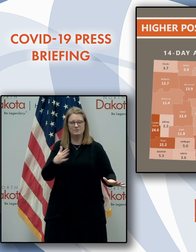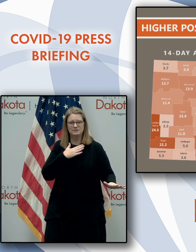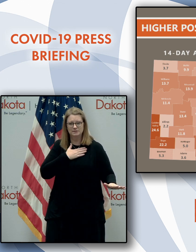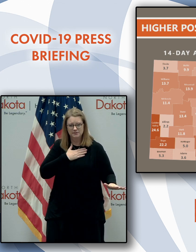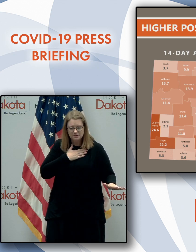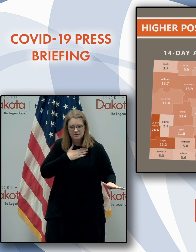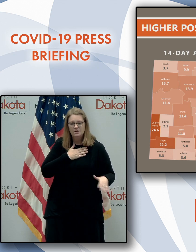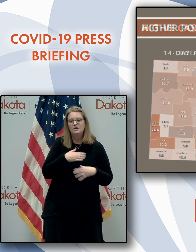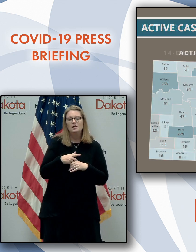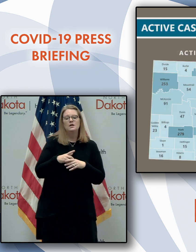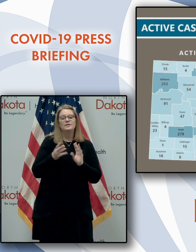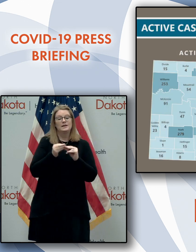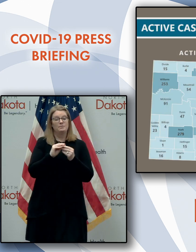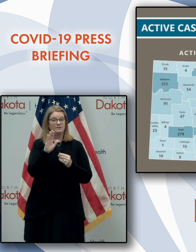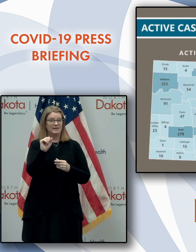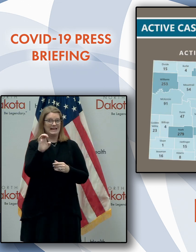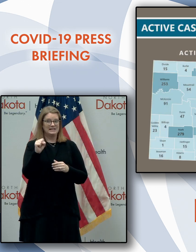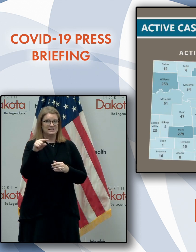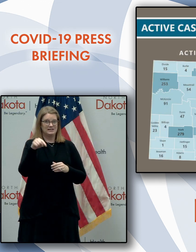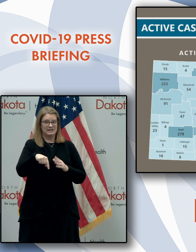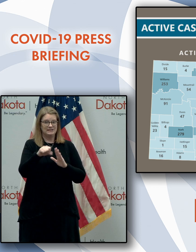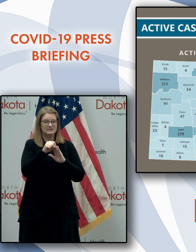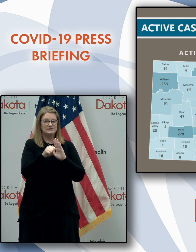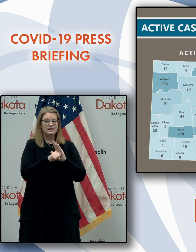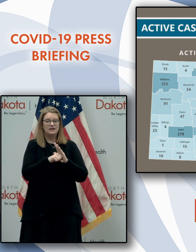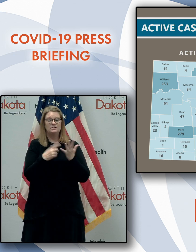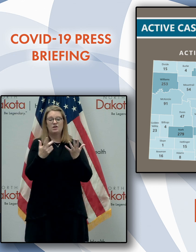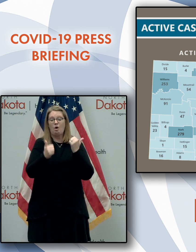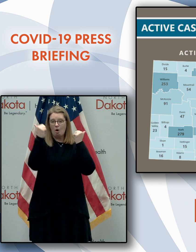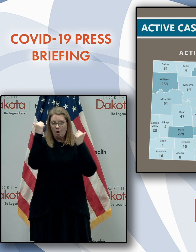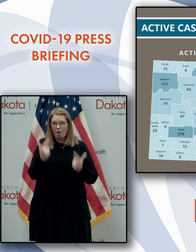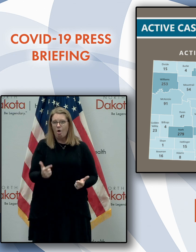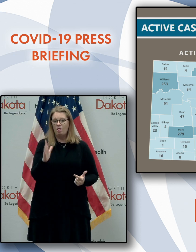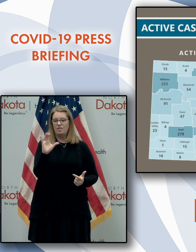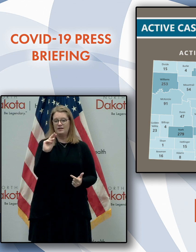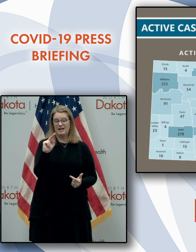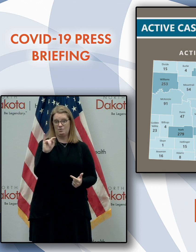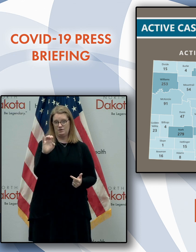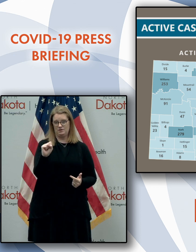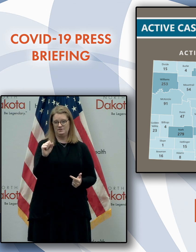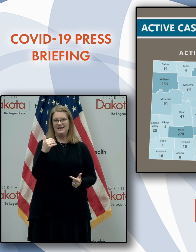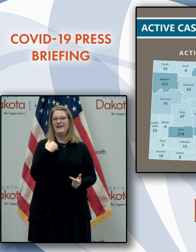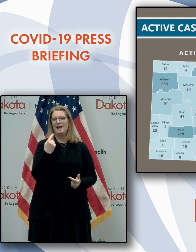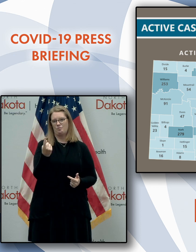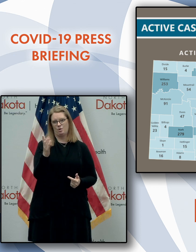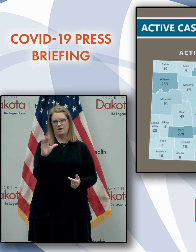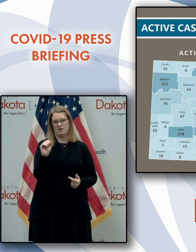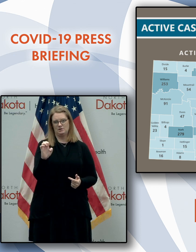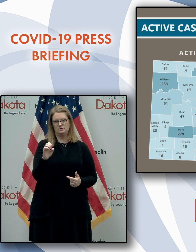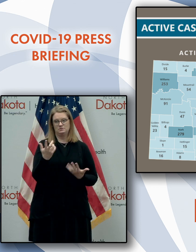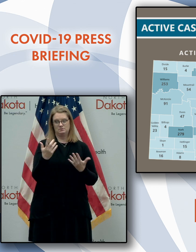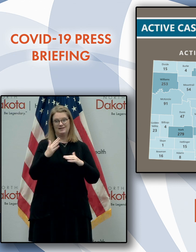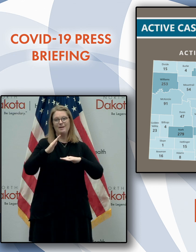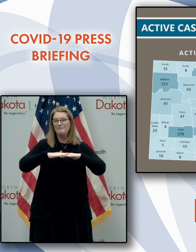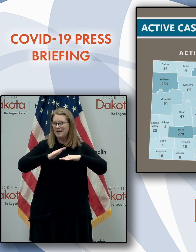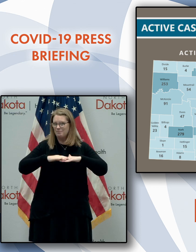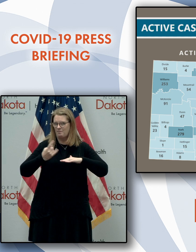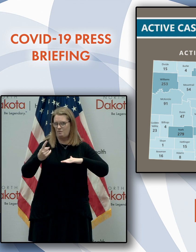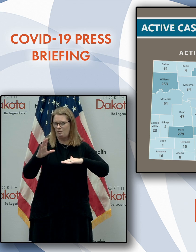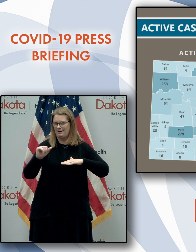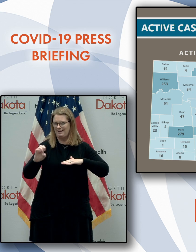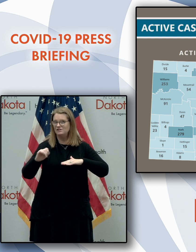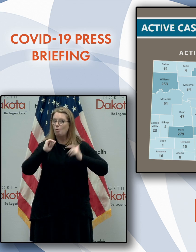active cases statewide, we are in a position now where every single county has at least 1 case. And if